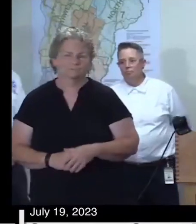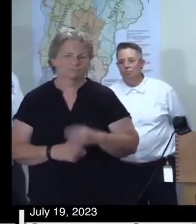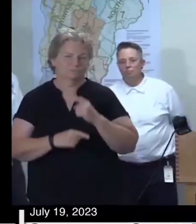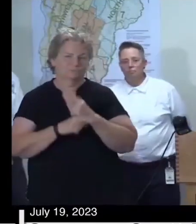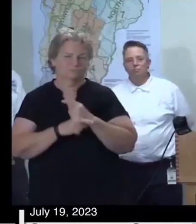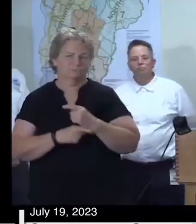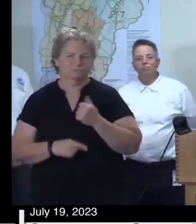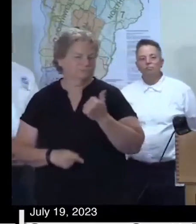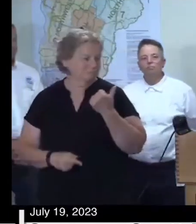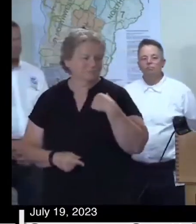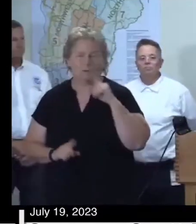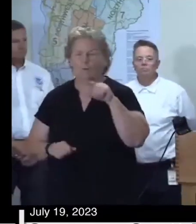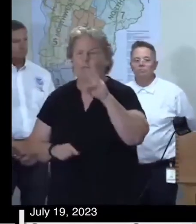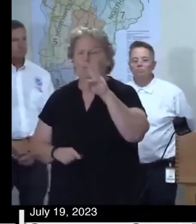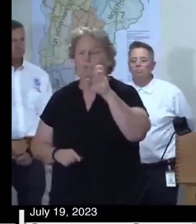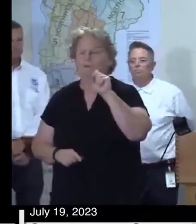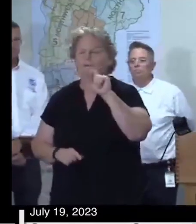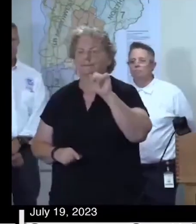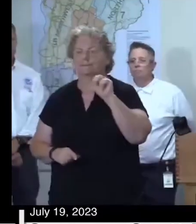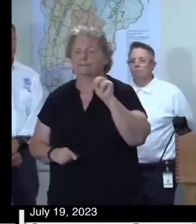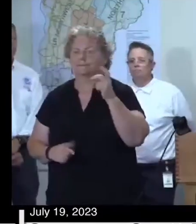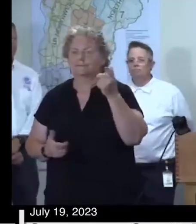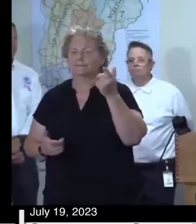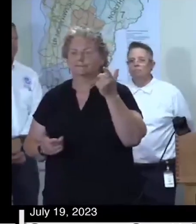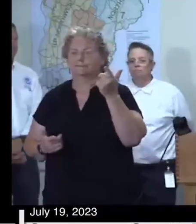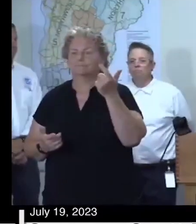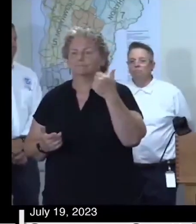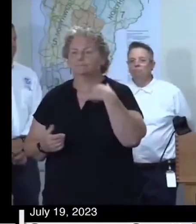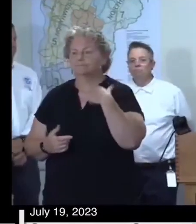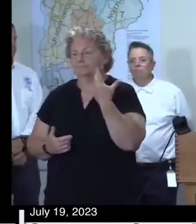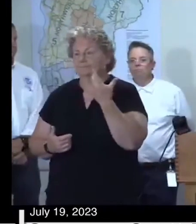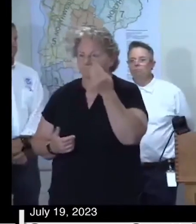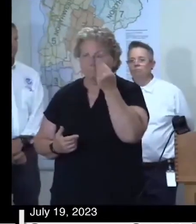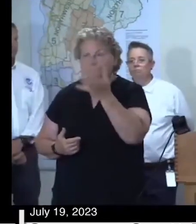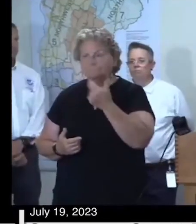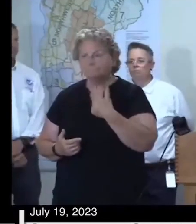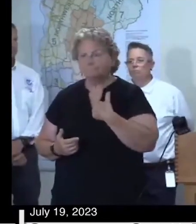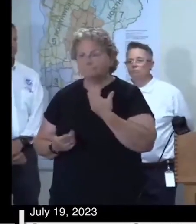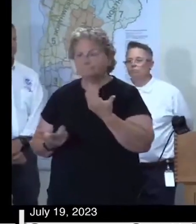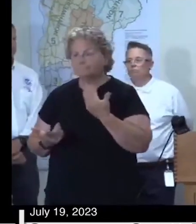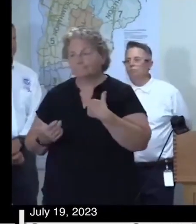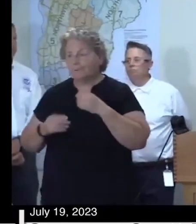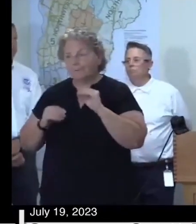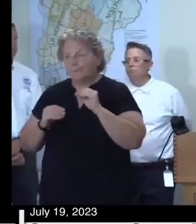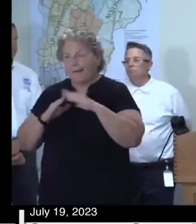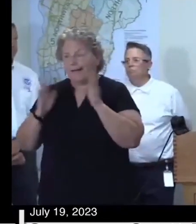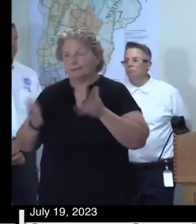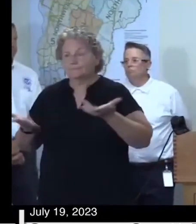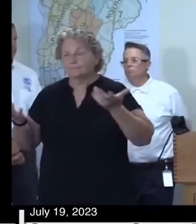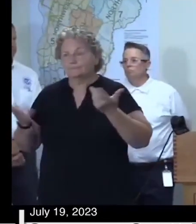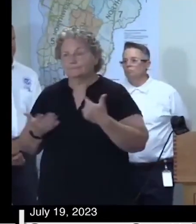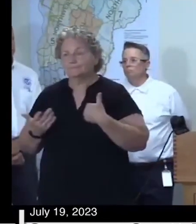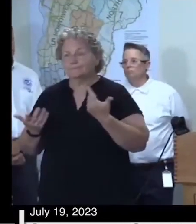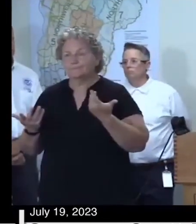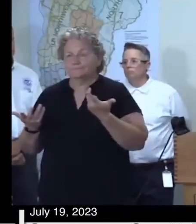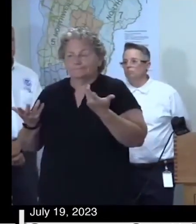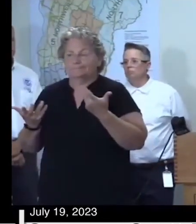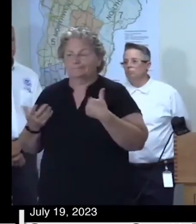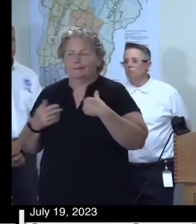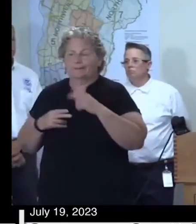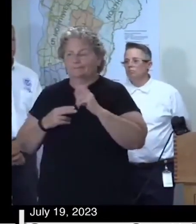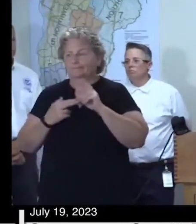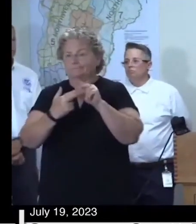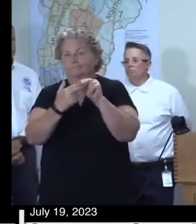and she's displaced and living at a friend's home. So it's hard to get an exact